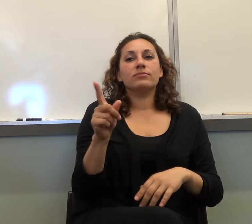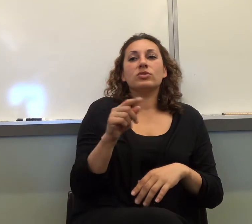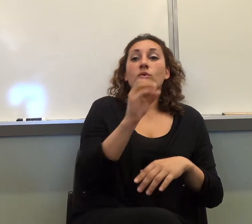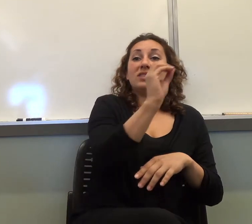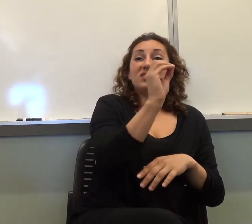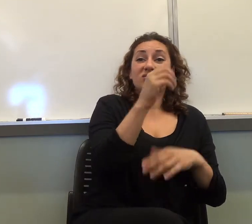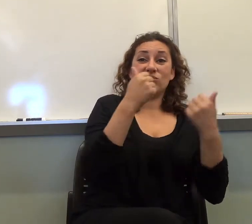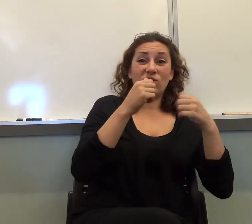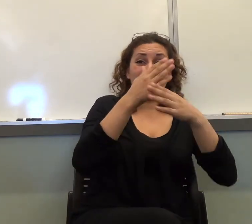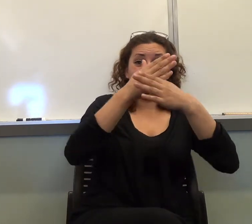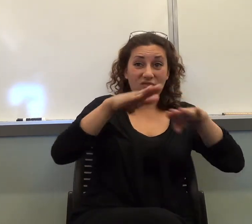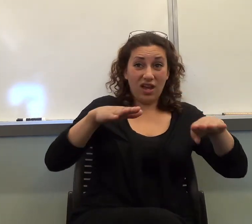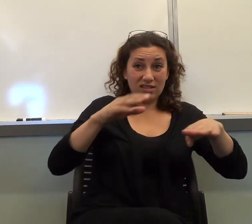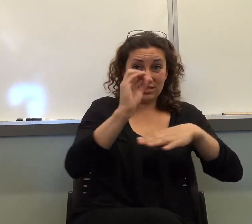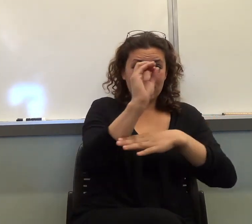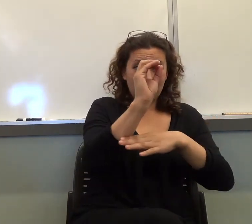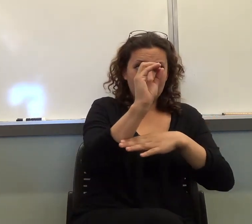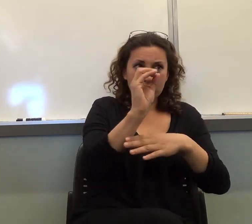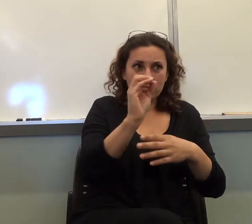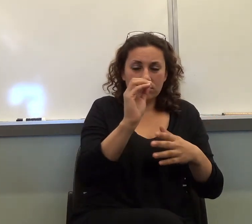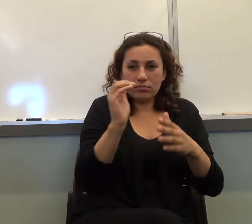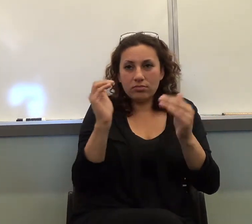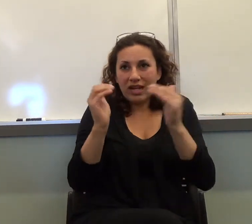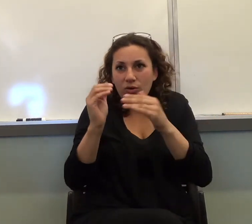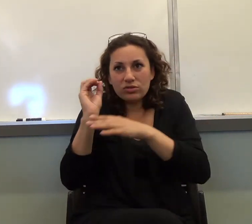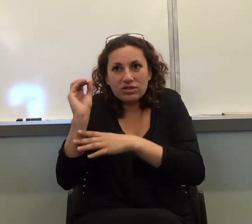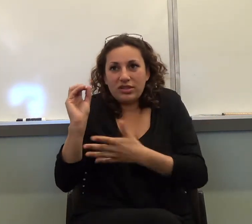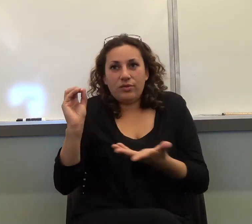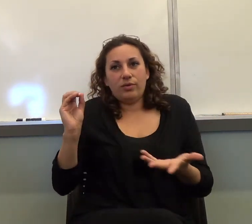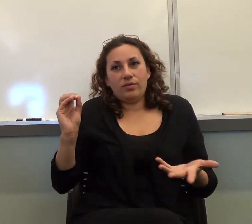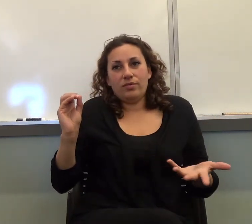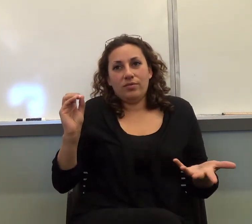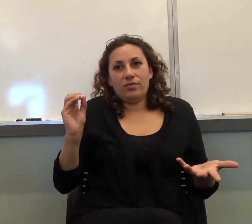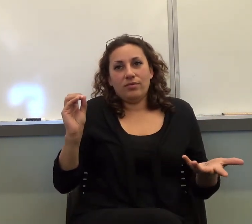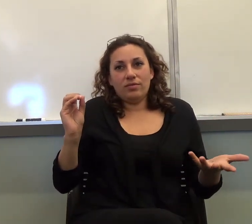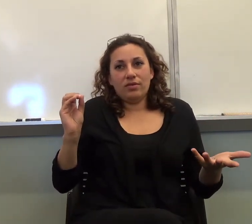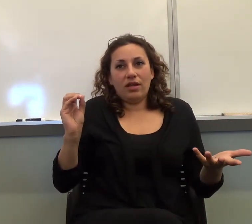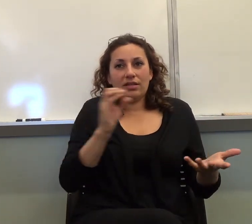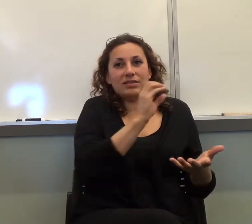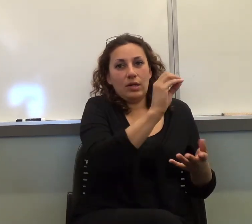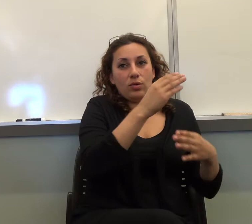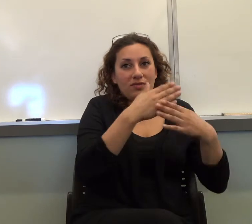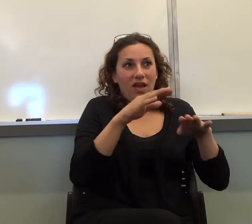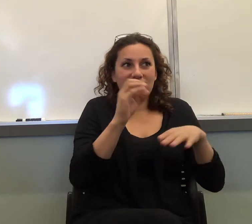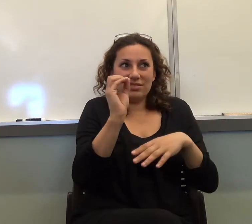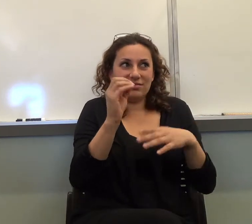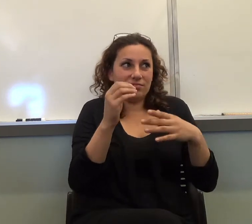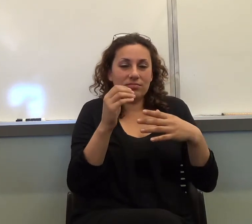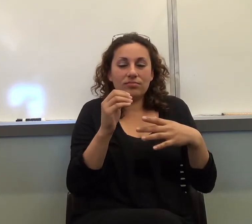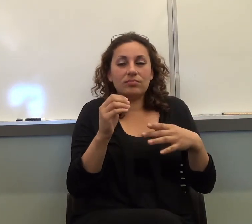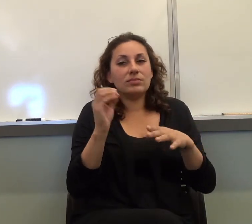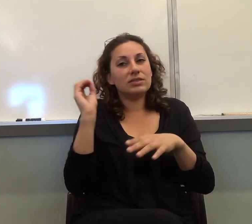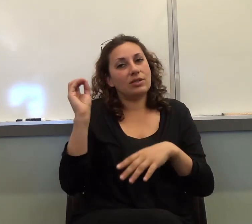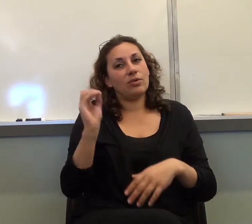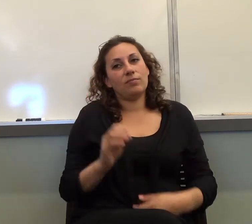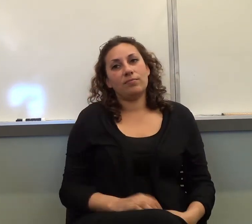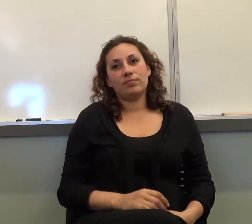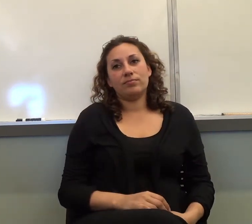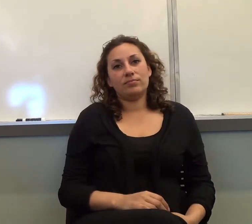pieces, it's 0. Okay, and even if that's a negative down there, it's still 0, because 0